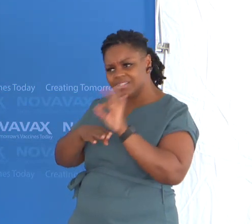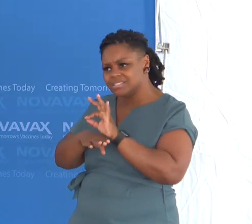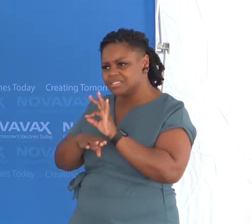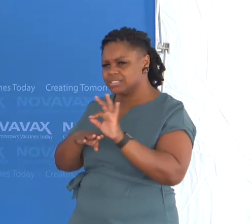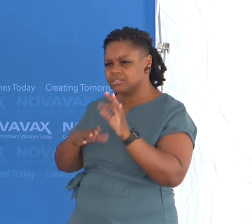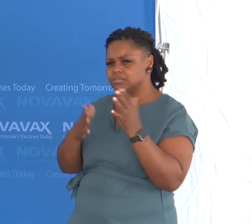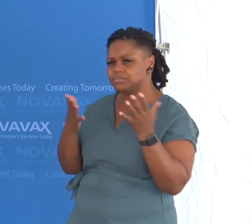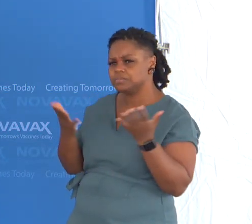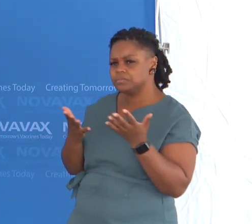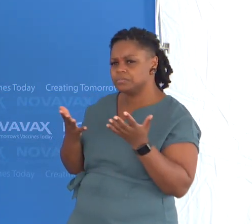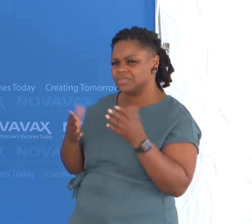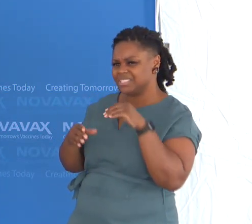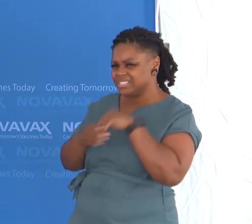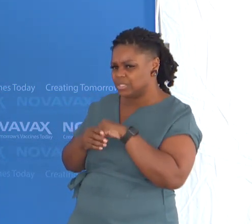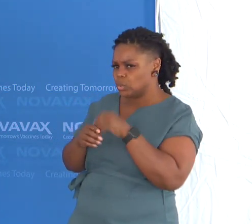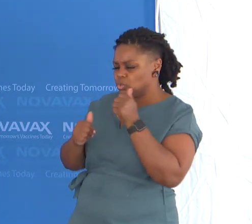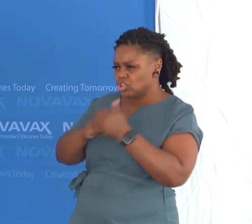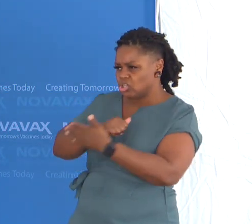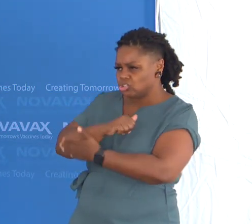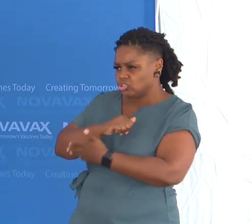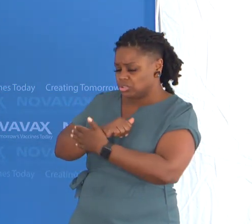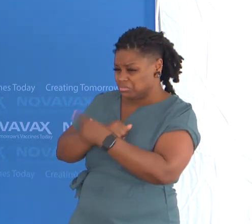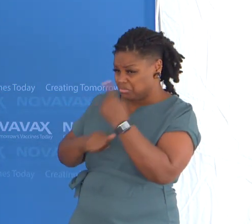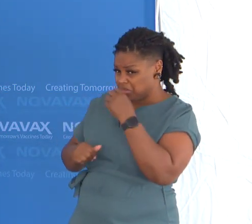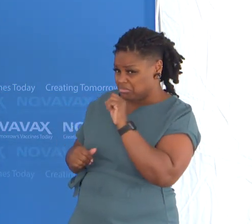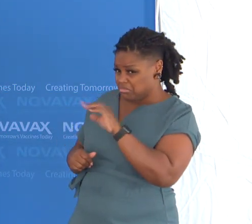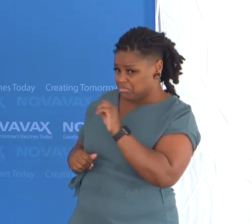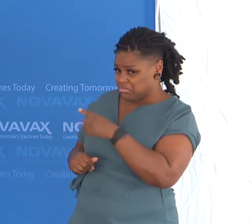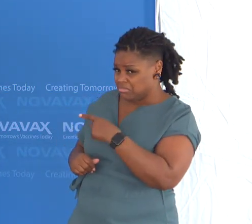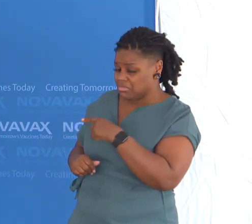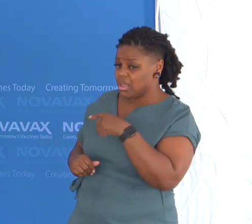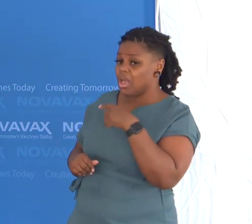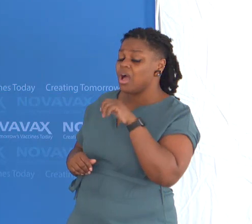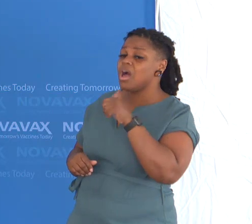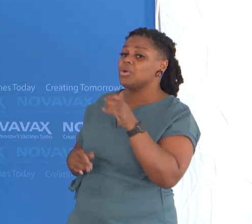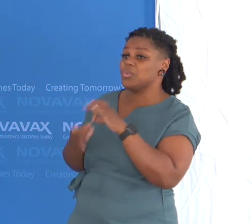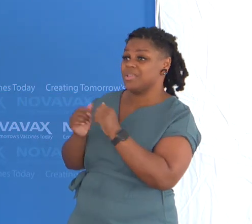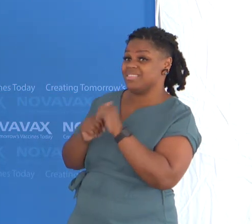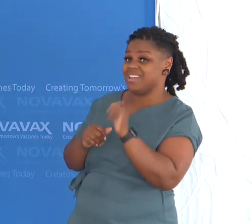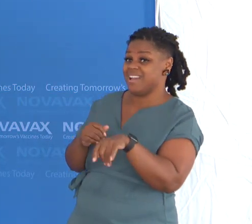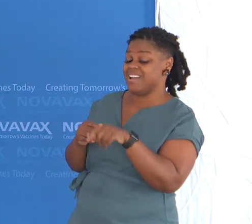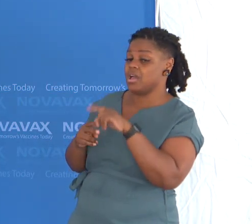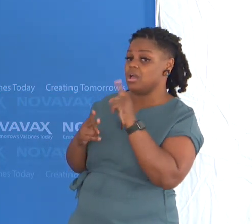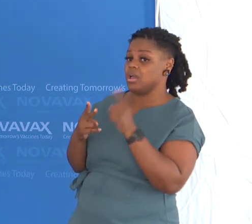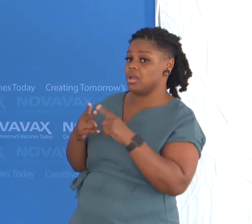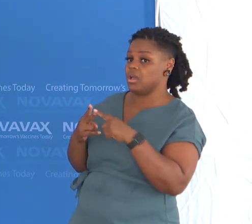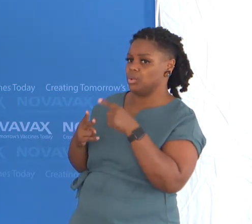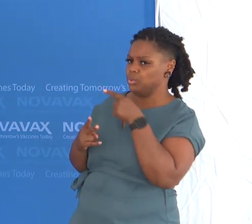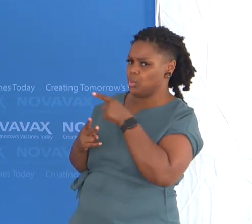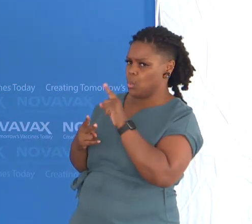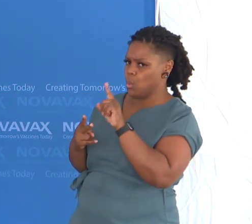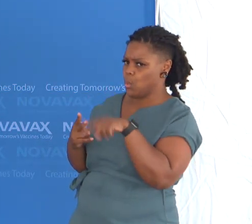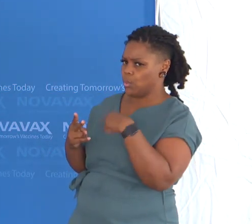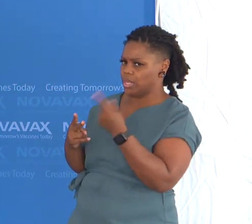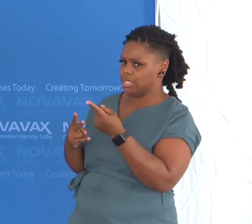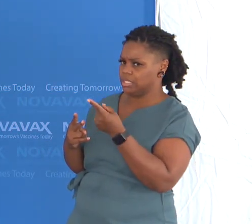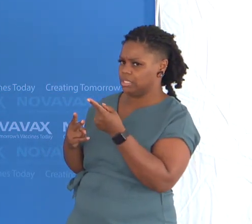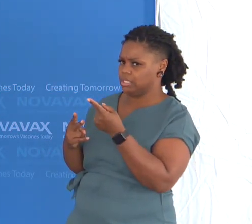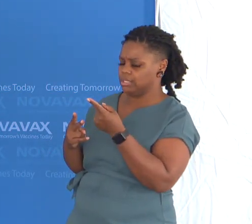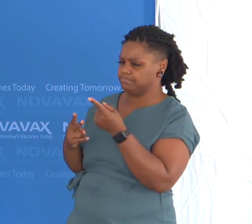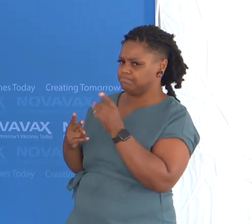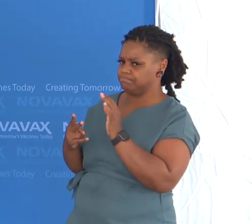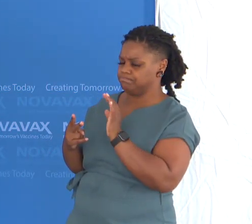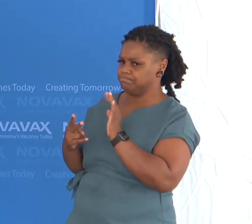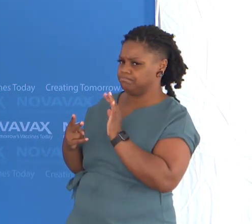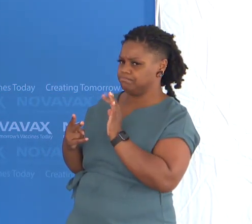they do and the different ones? So And then related, you're one of the only front runners that isn't partnered with a major